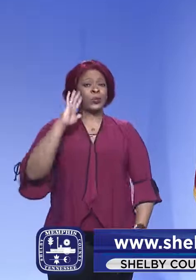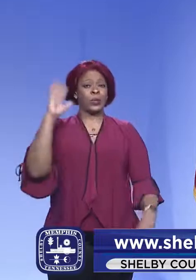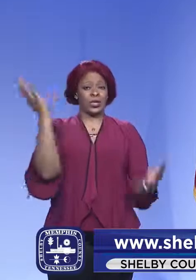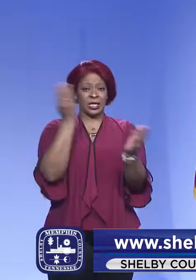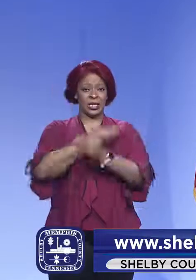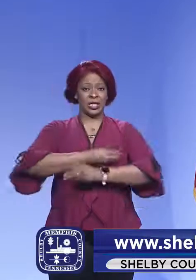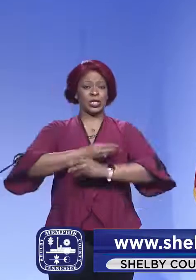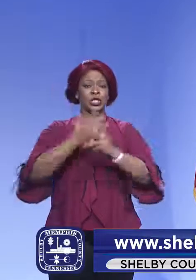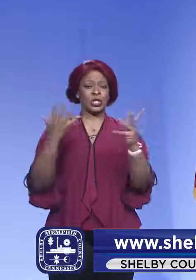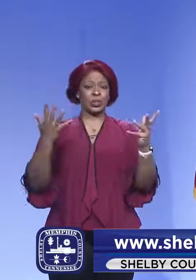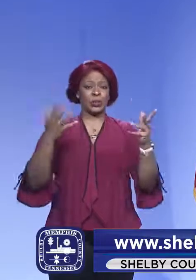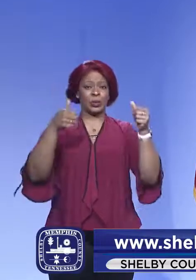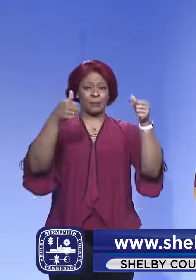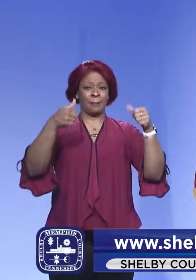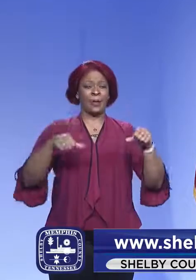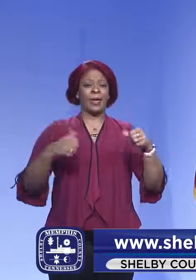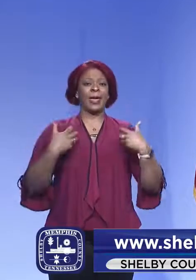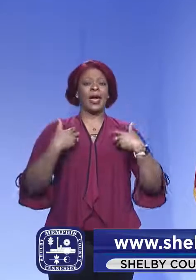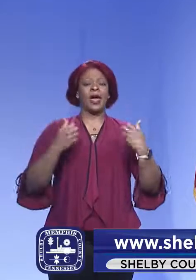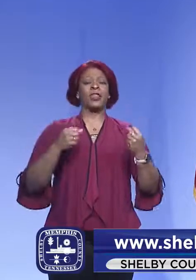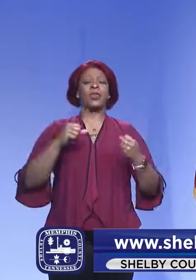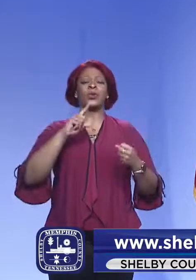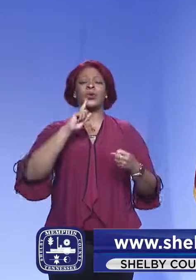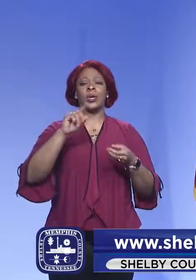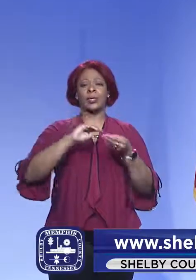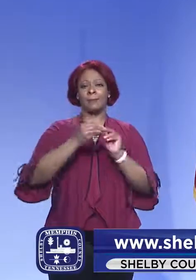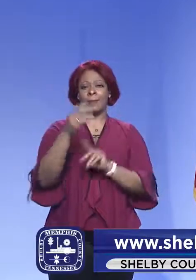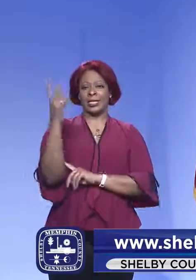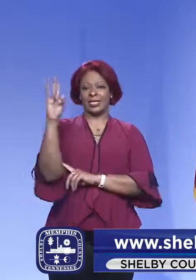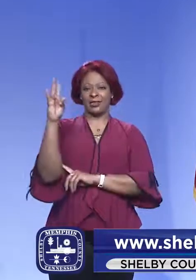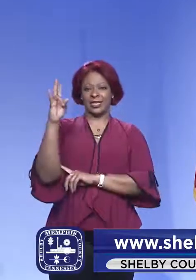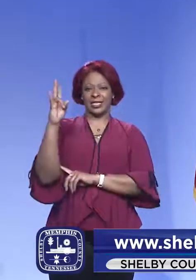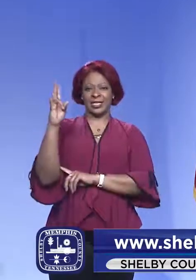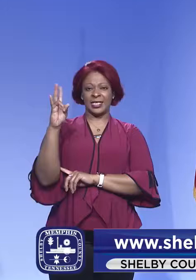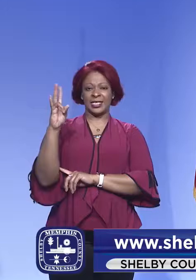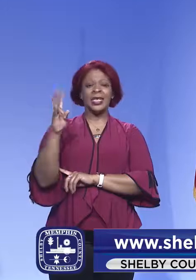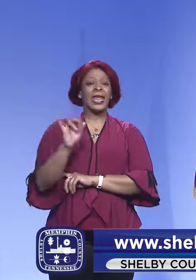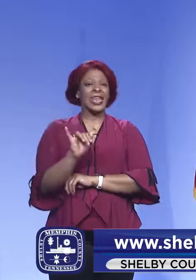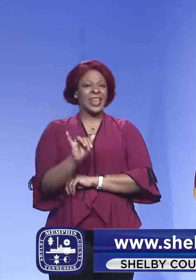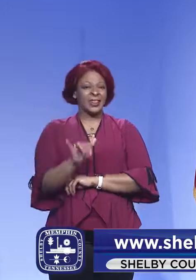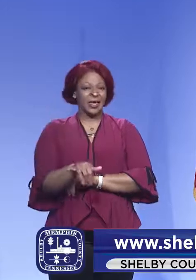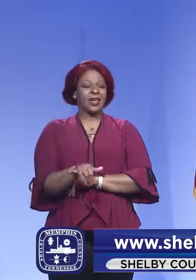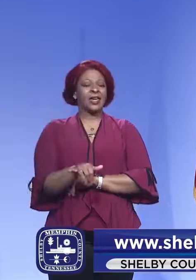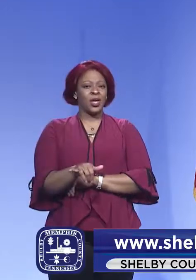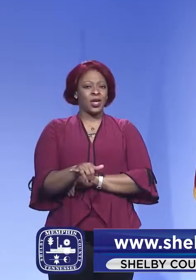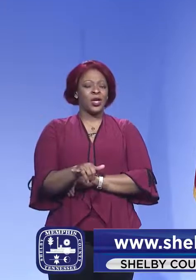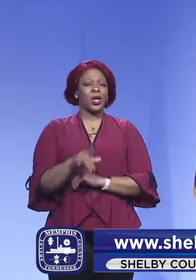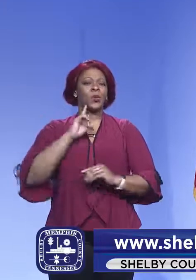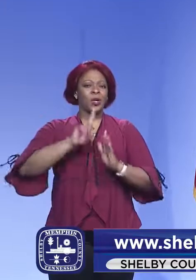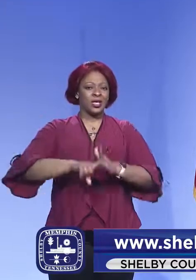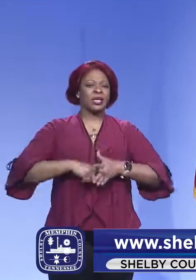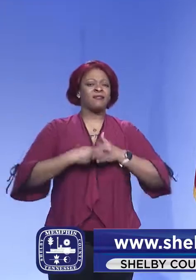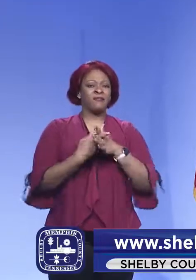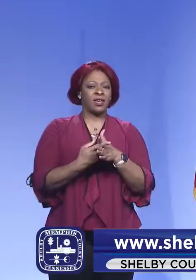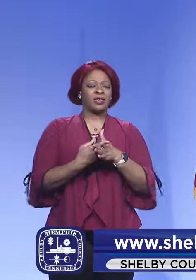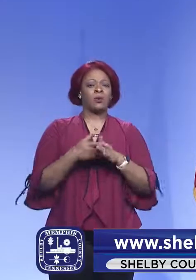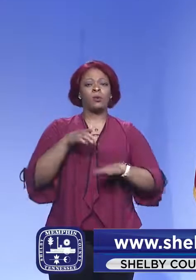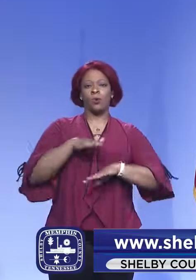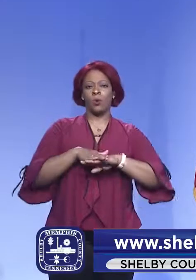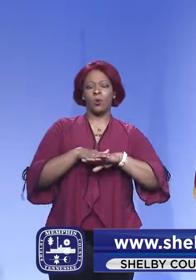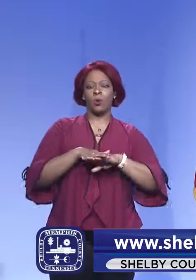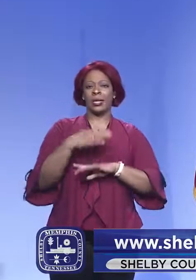issuing the health directive number 17, which will take effect